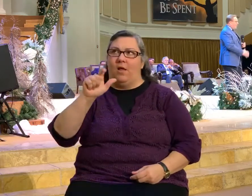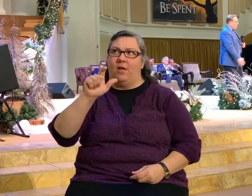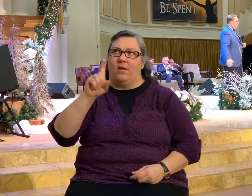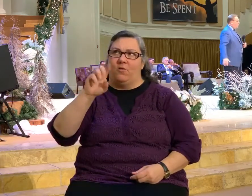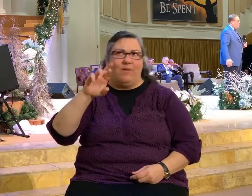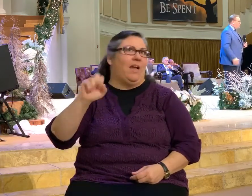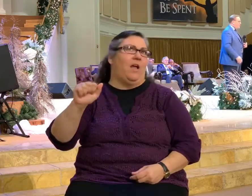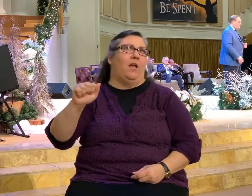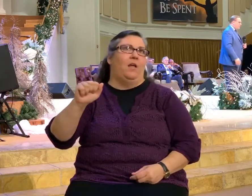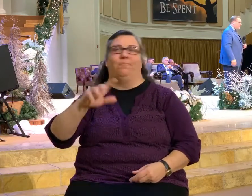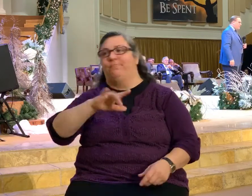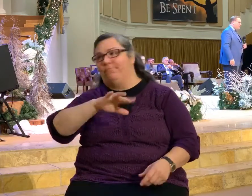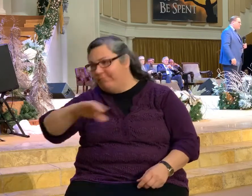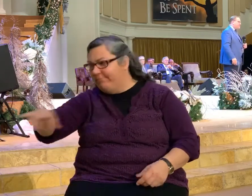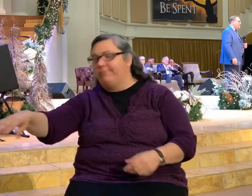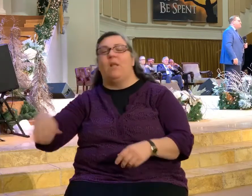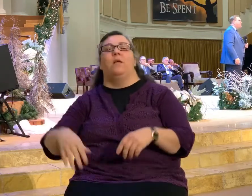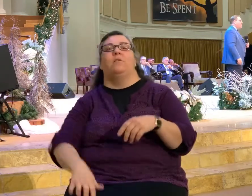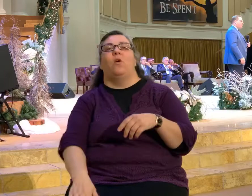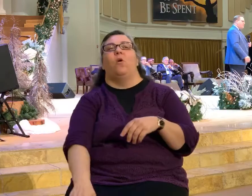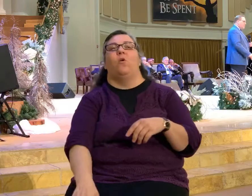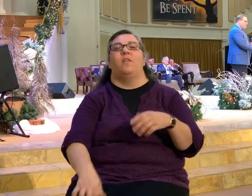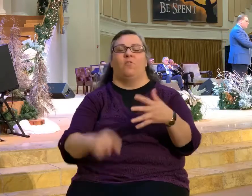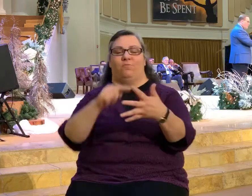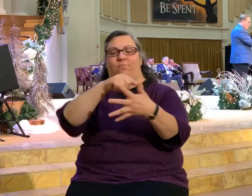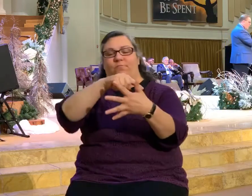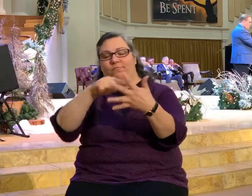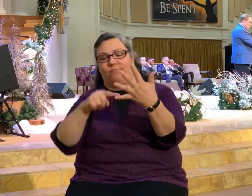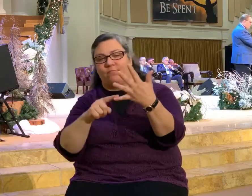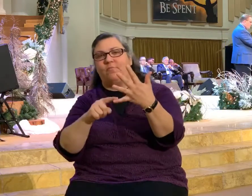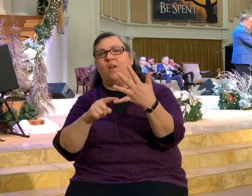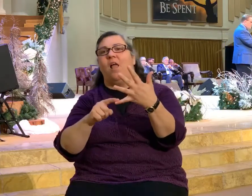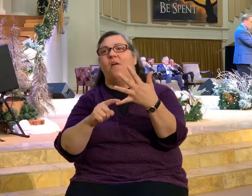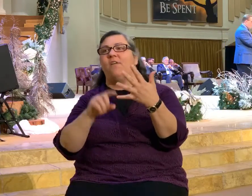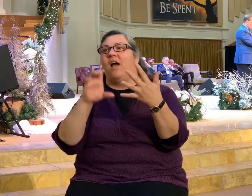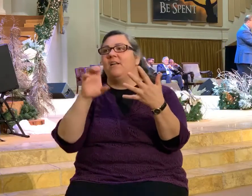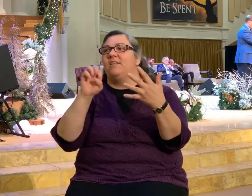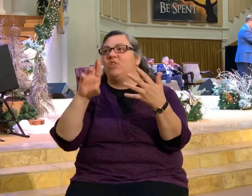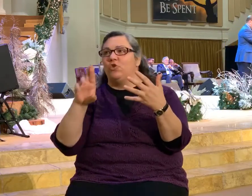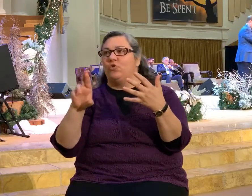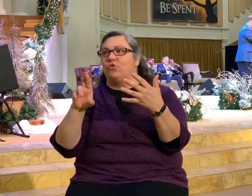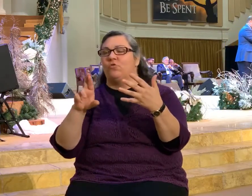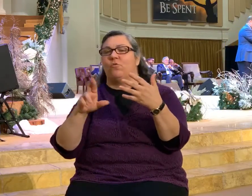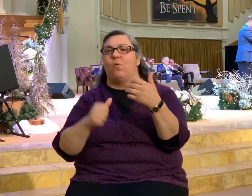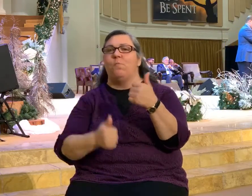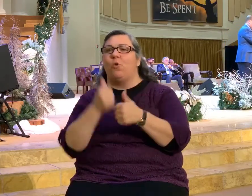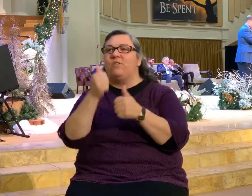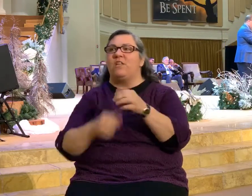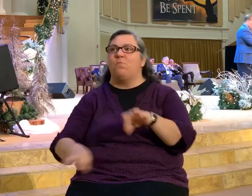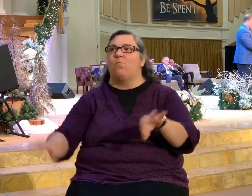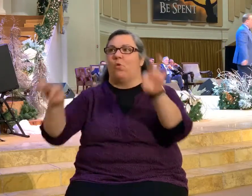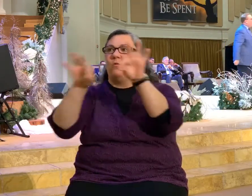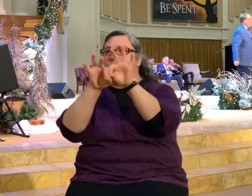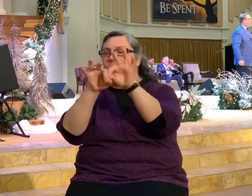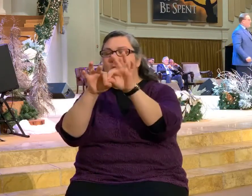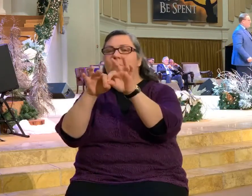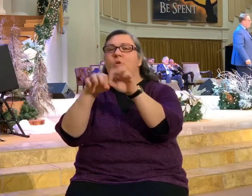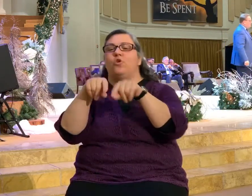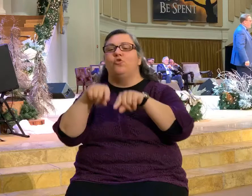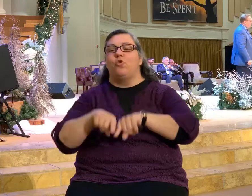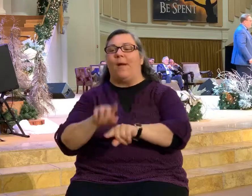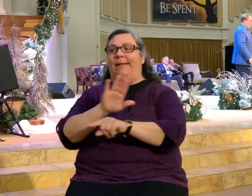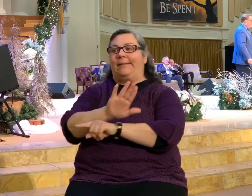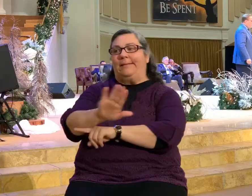five, along with Julius Caesar, are considered the most important of the Caesars, because it was then, during their